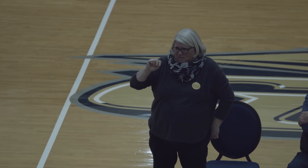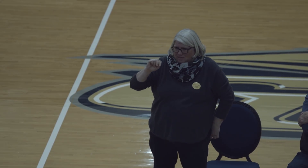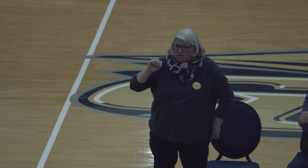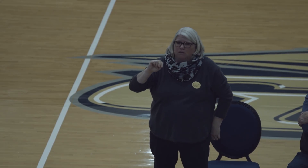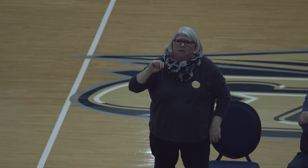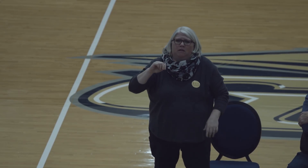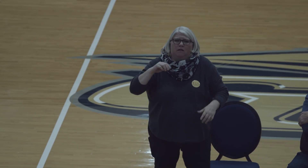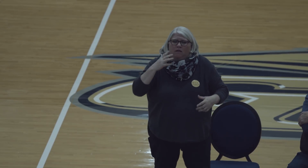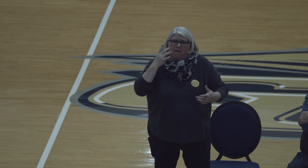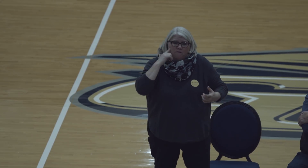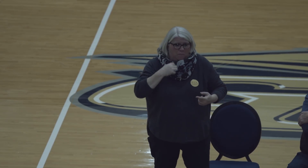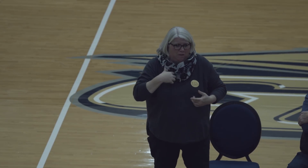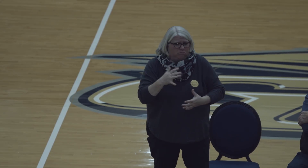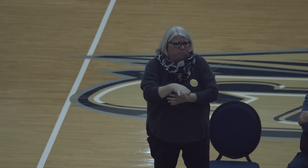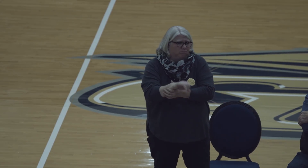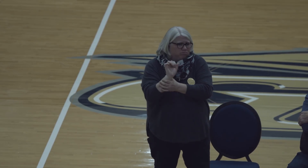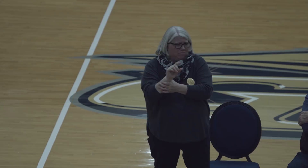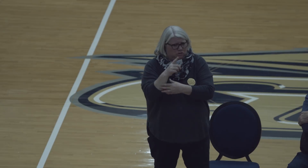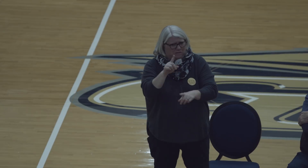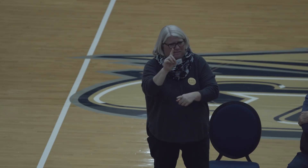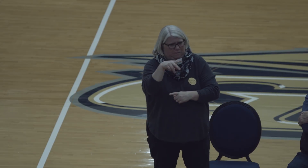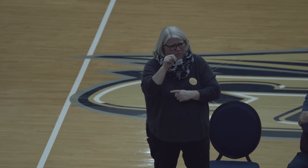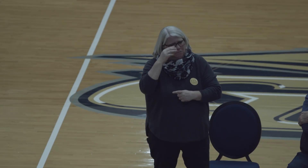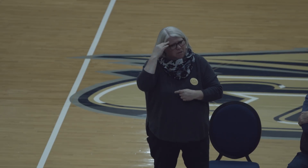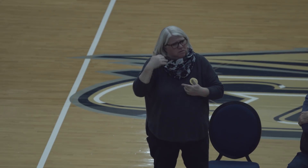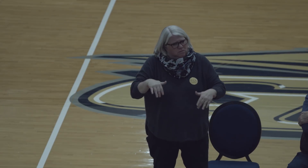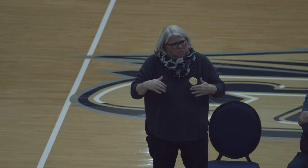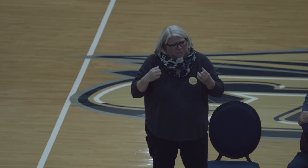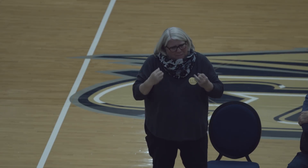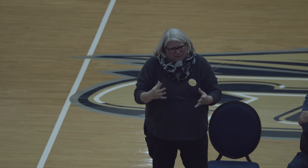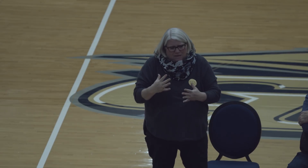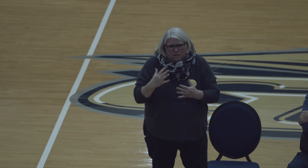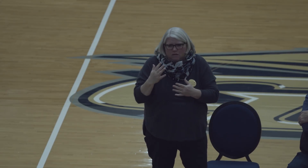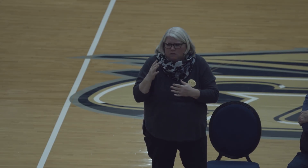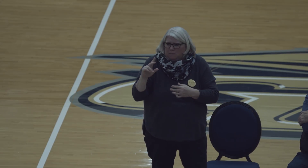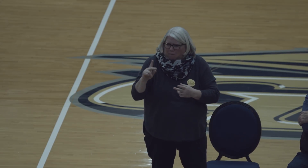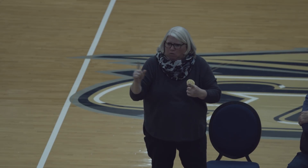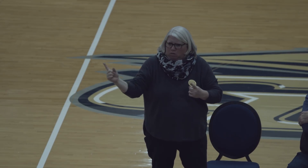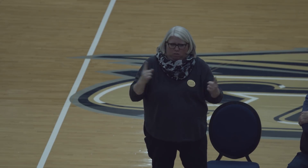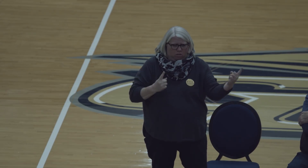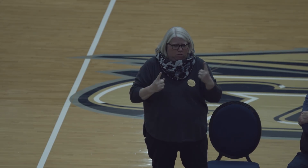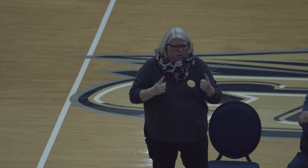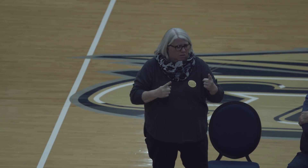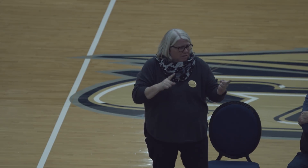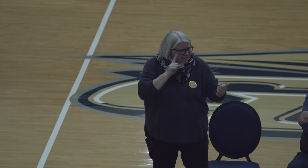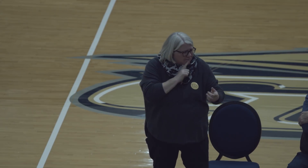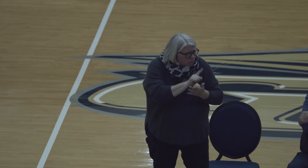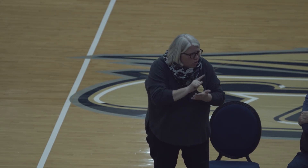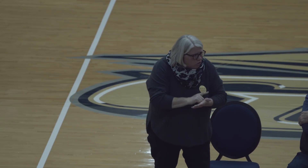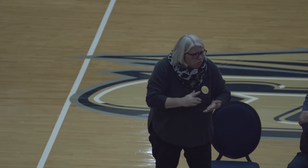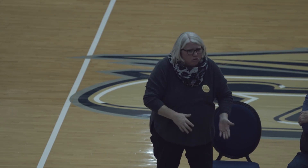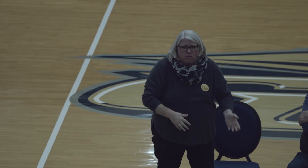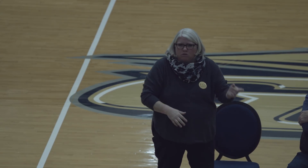haven't been enough until that point of DPN. That left me thunderstruck. People